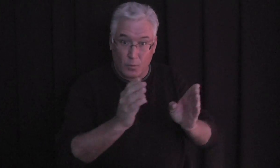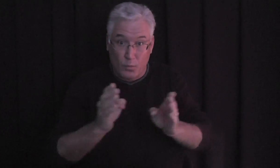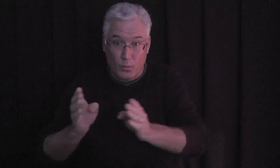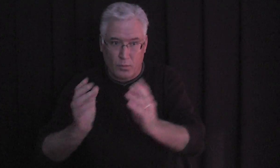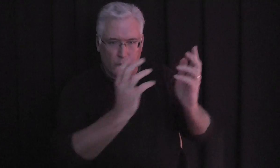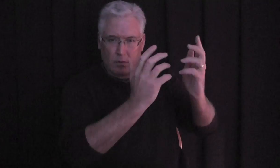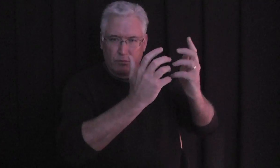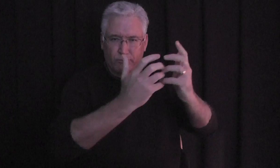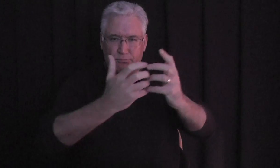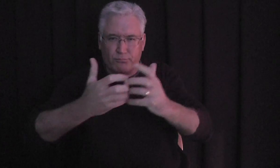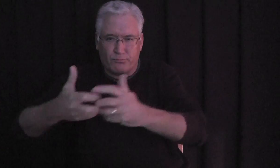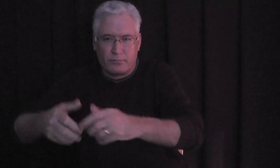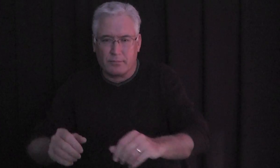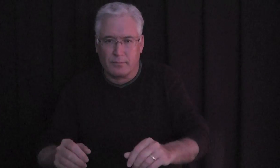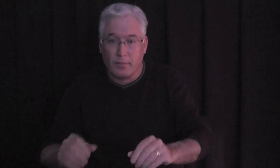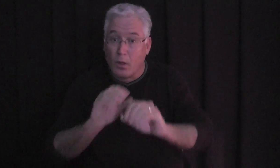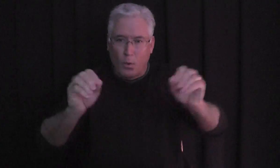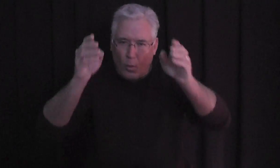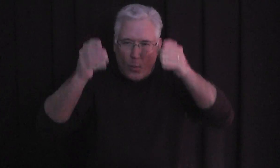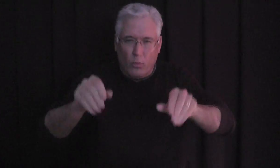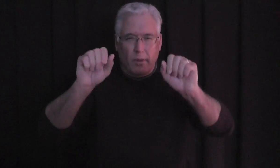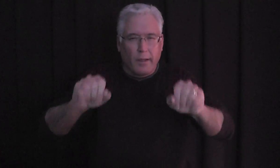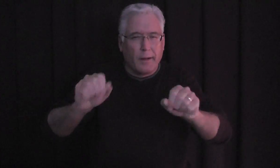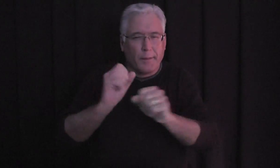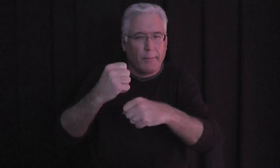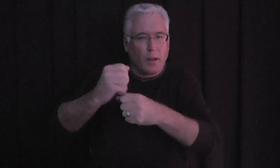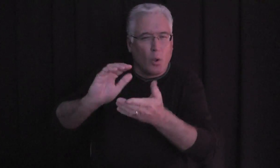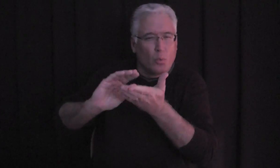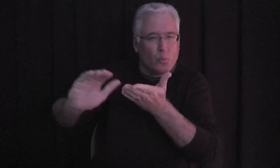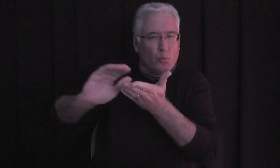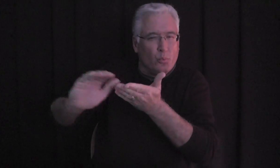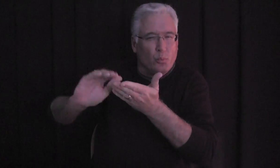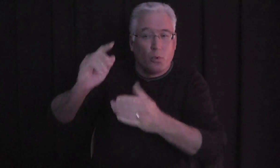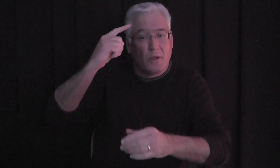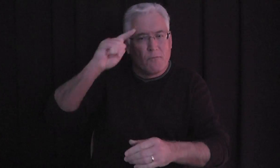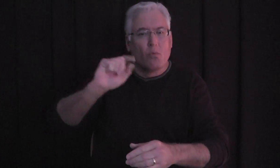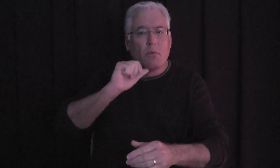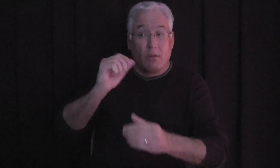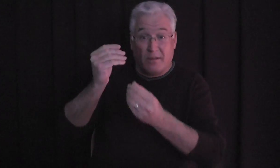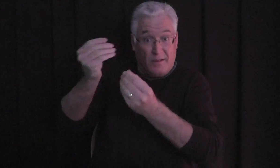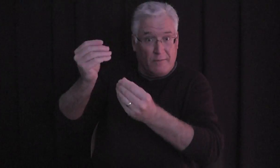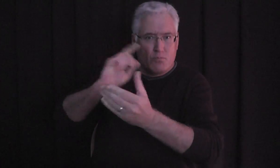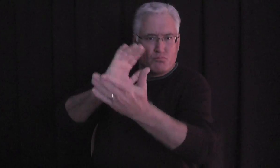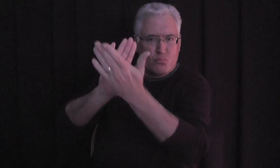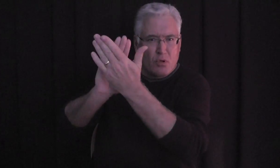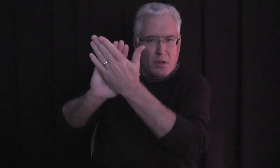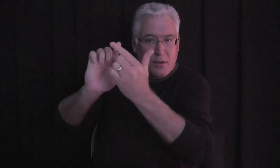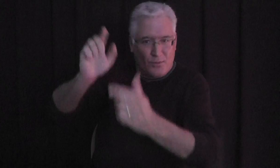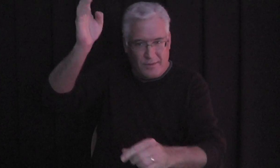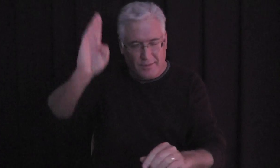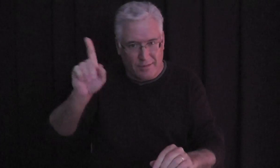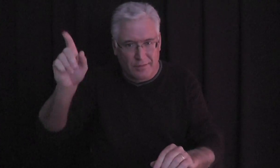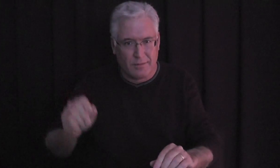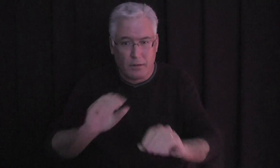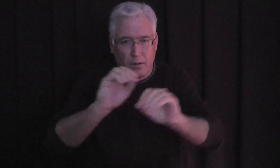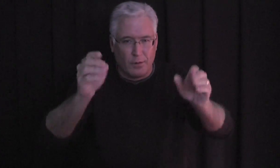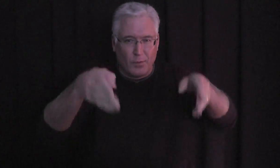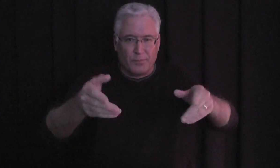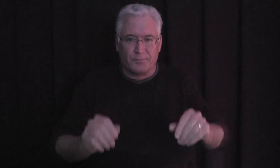Everything is perfect, the plan, the way everything comes together. No person is without excuse for not giving praise to God.